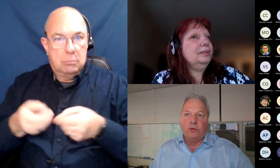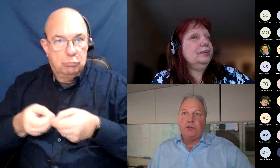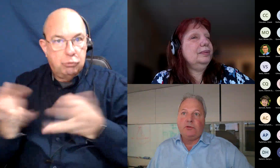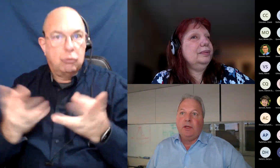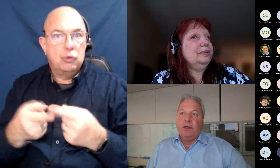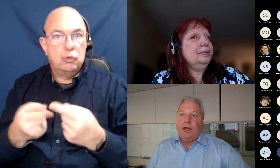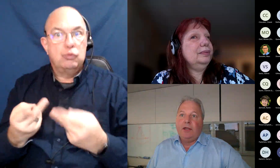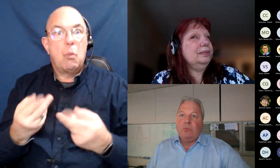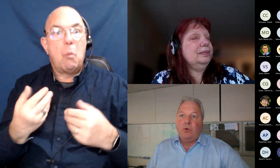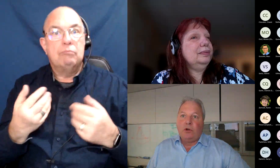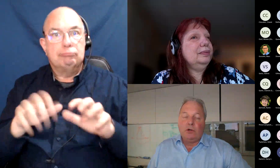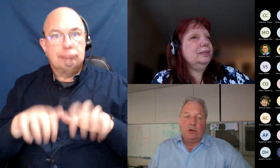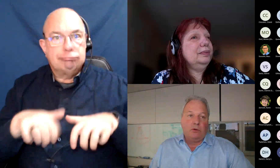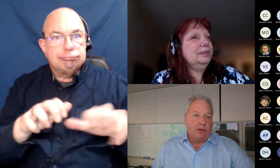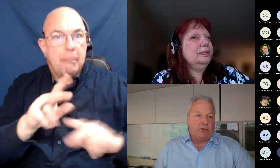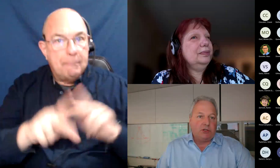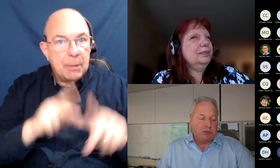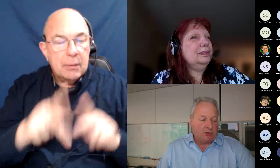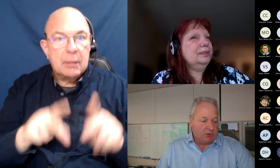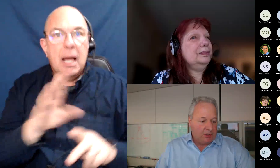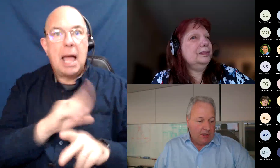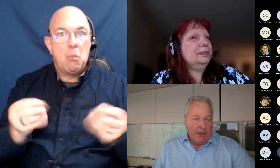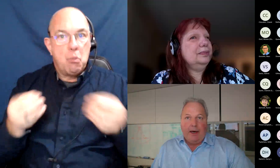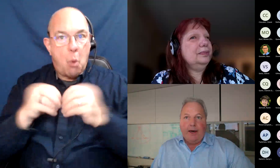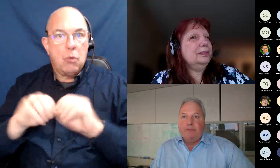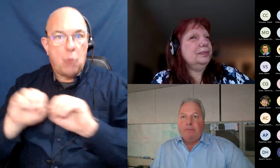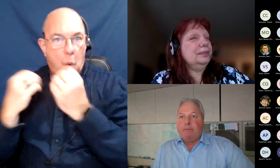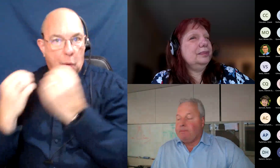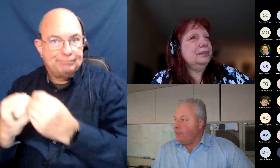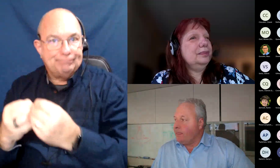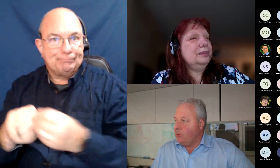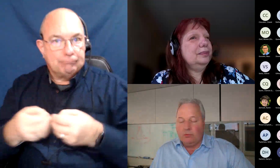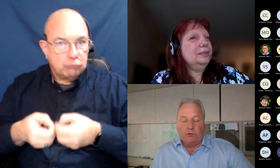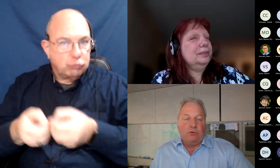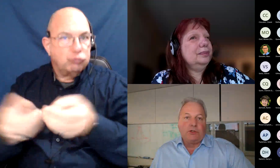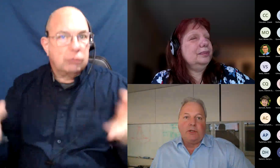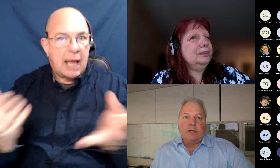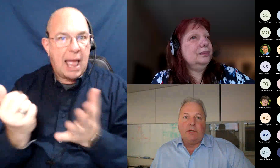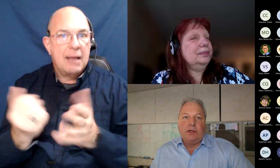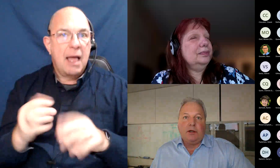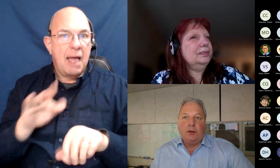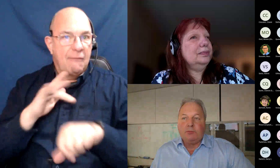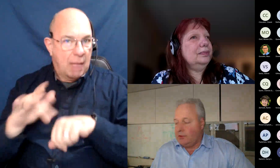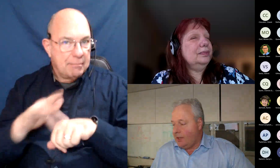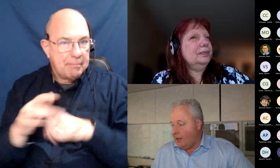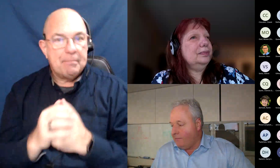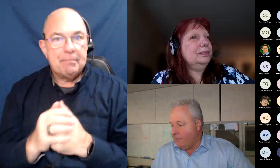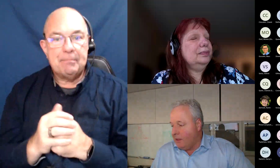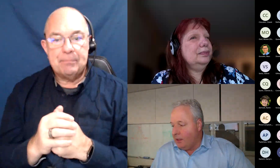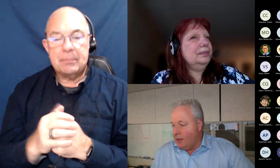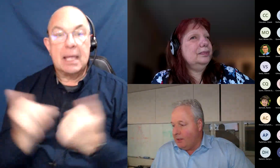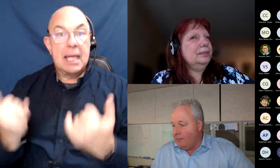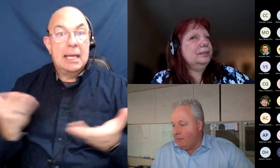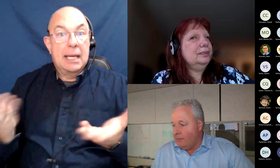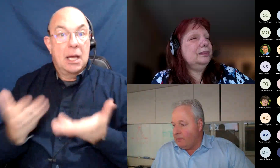more employees and in more organizations. We're fortunate in OPSA to